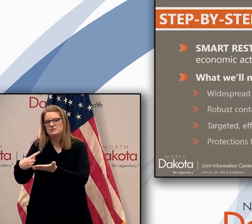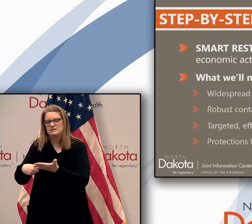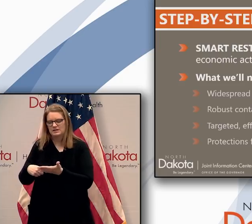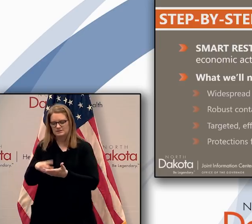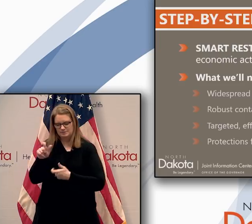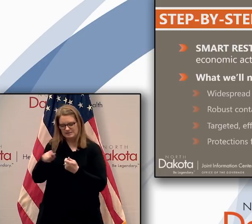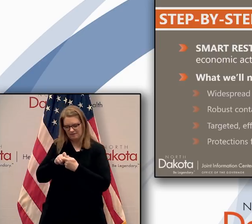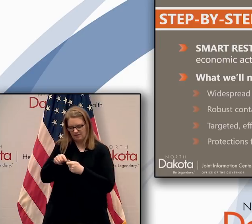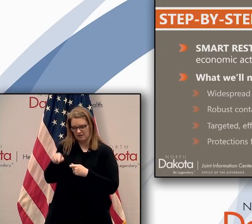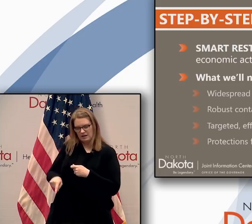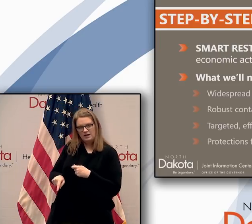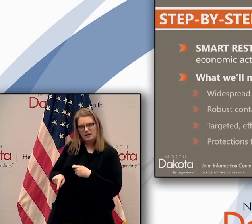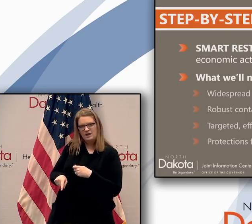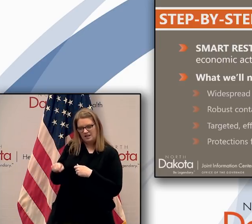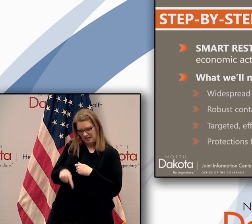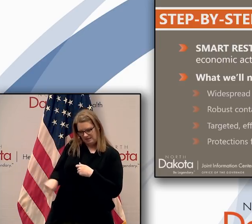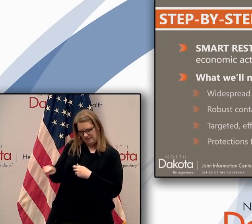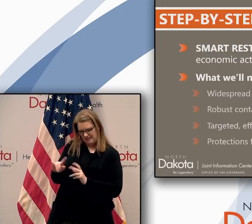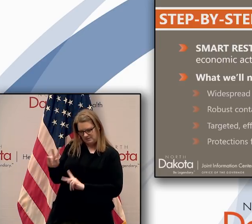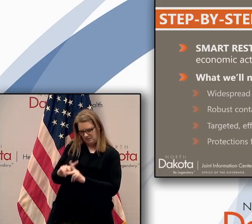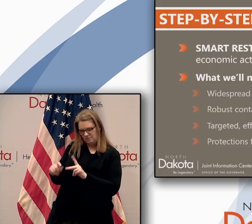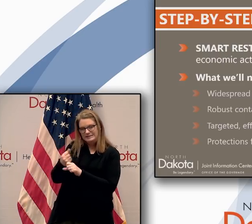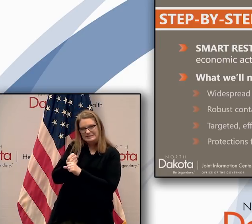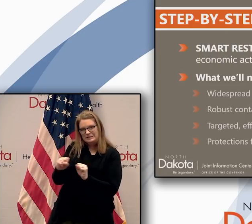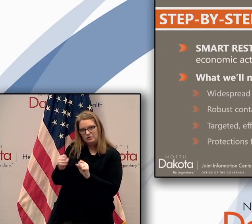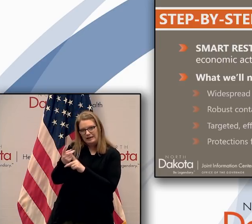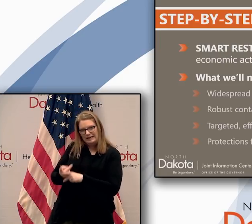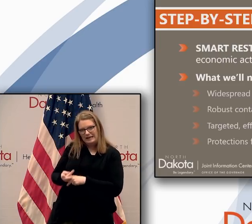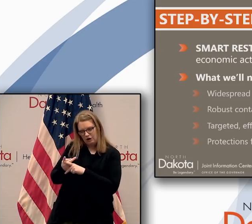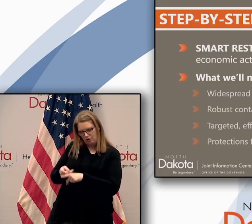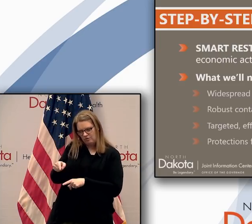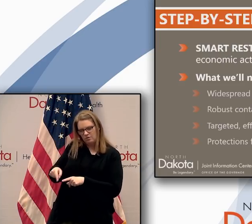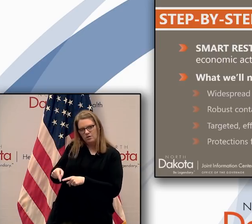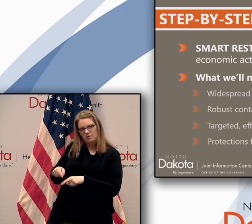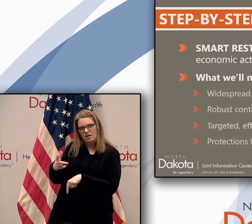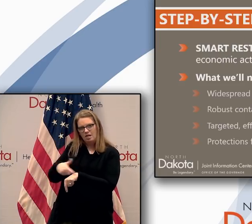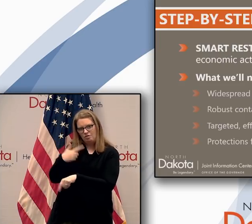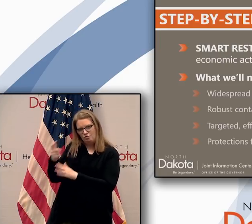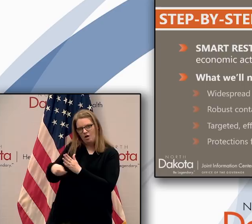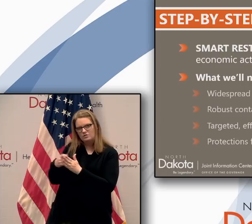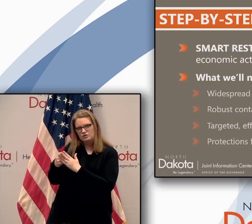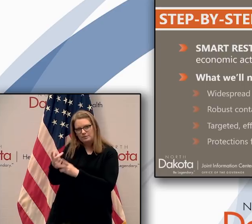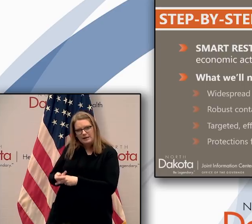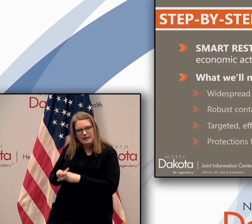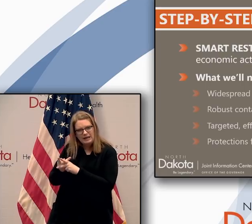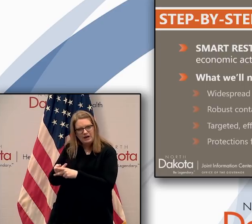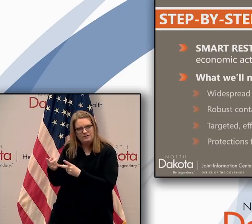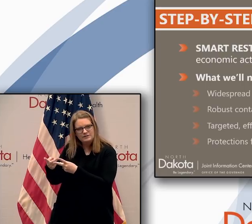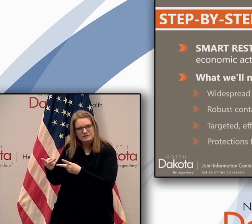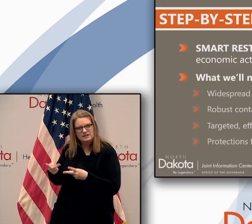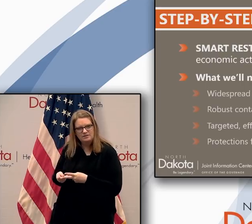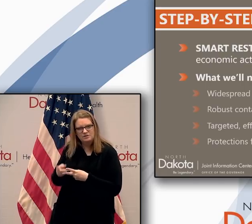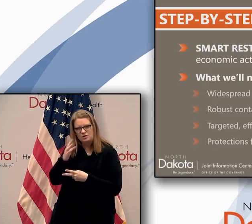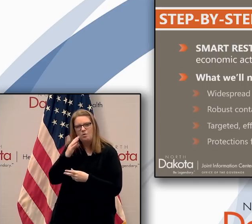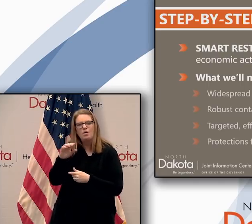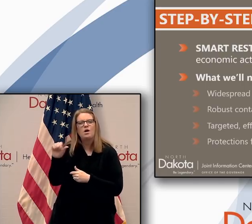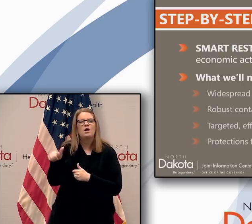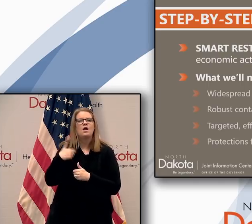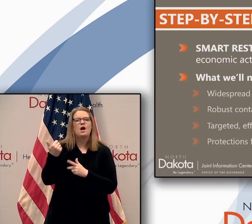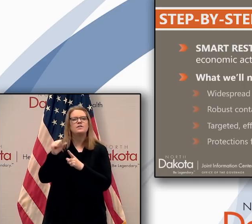to securing and caring for those that are in long-term care situations or other congregate living